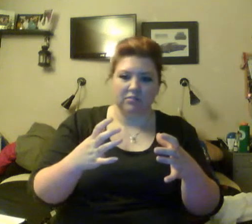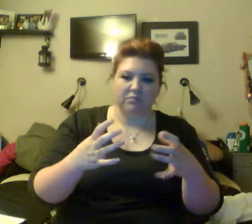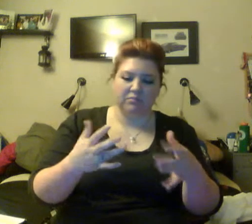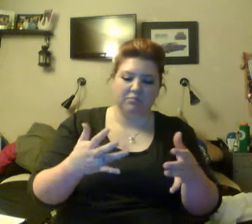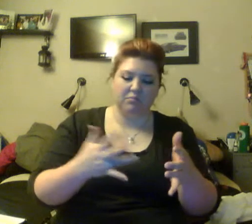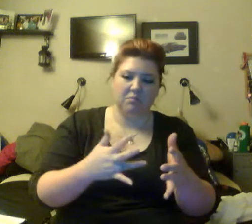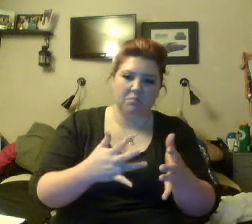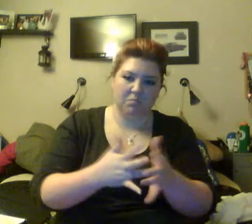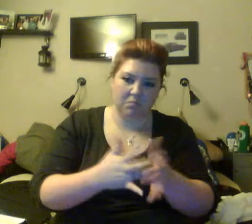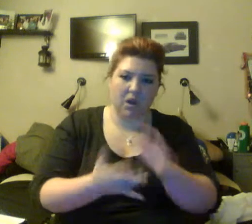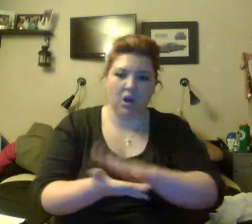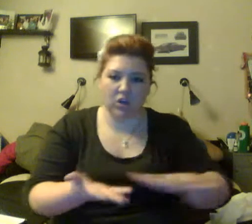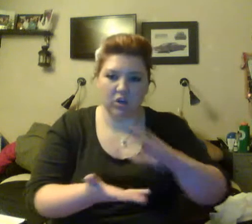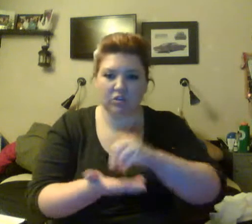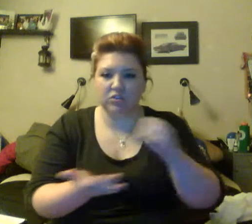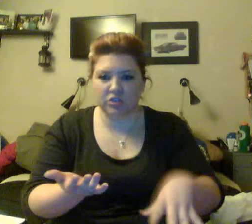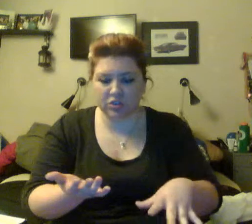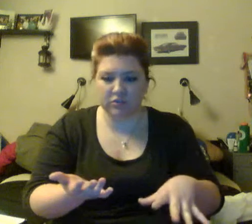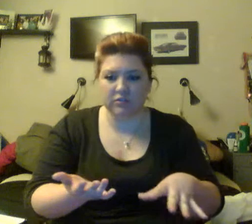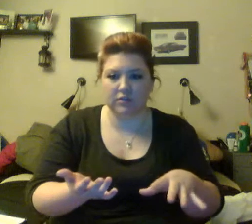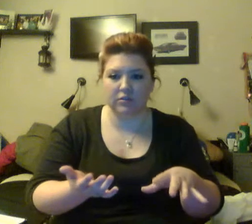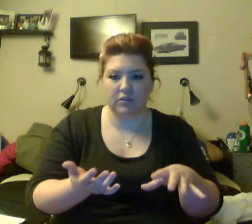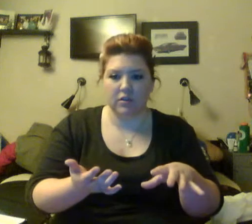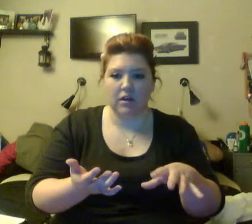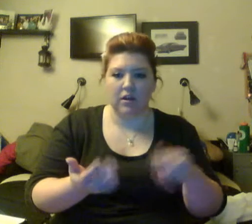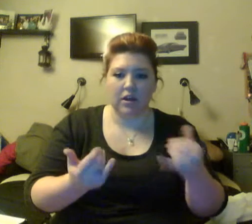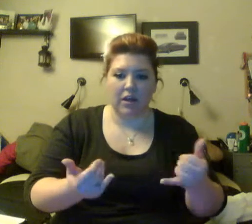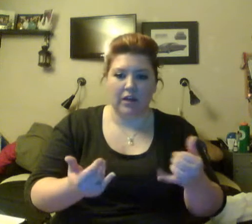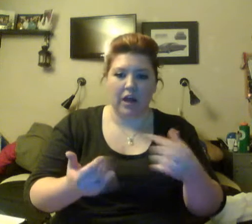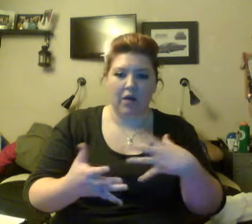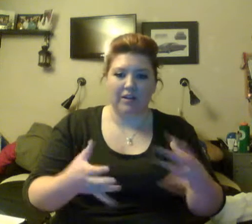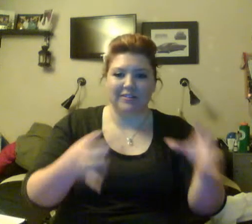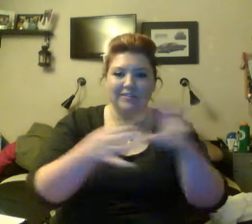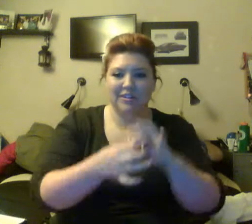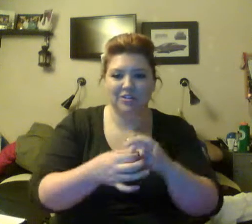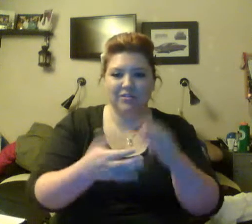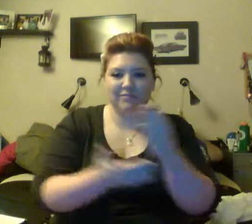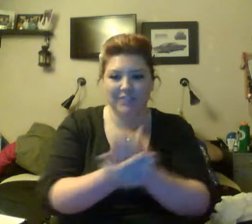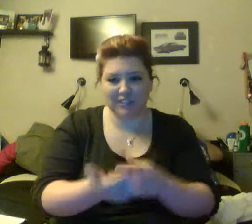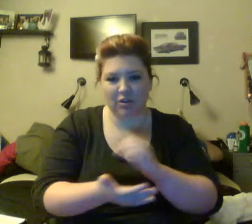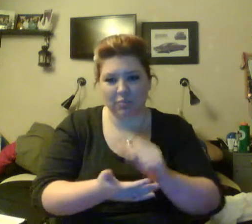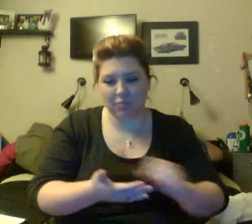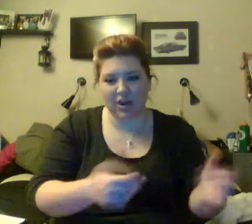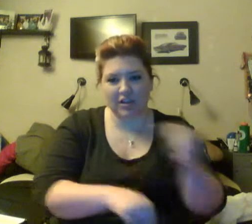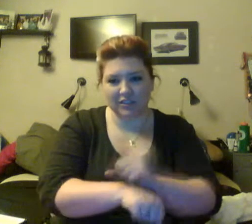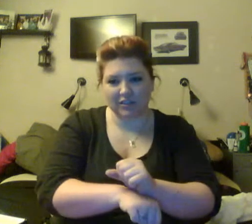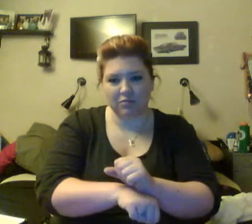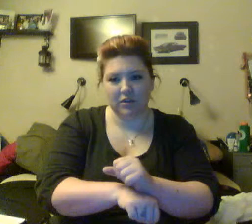reading comprehension class, theoretically. Now, I do like to integrate some writing assignments, and so I do this